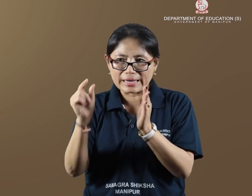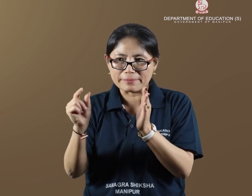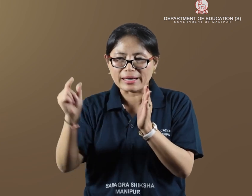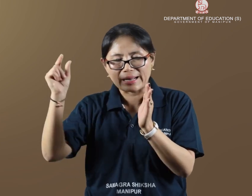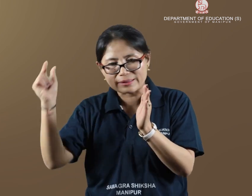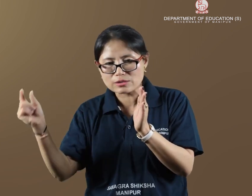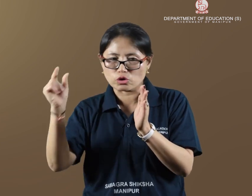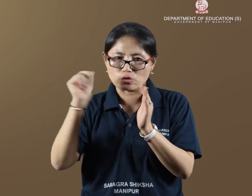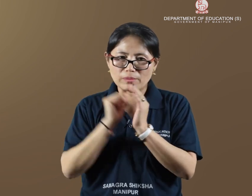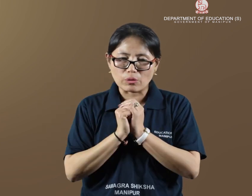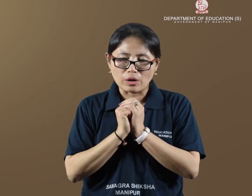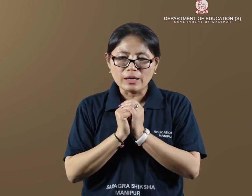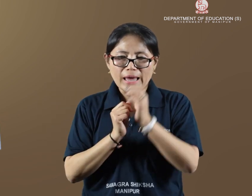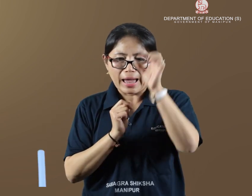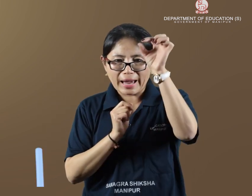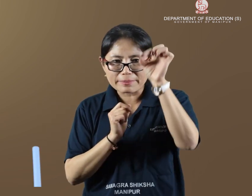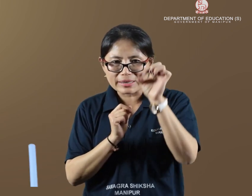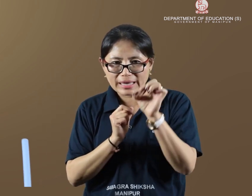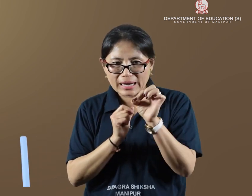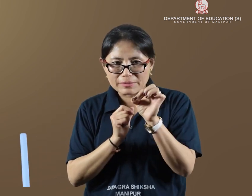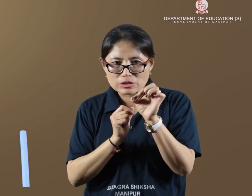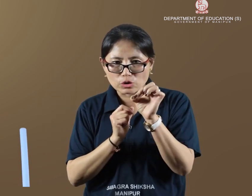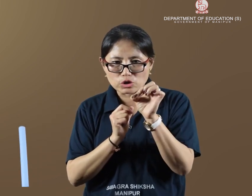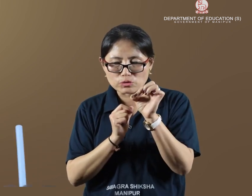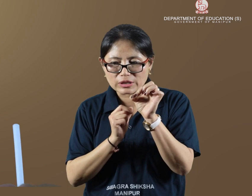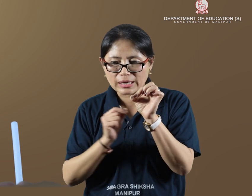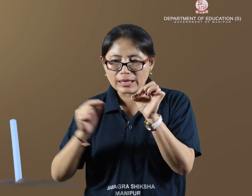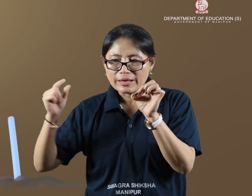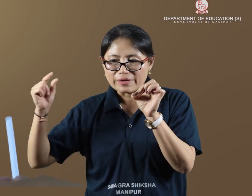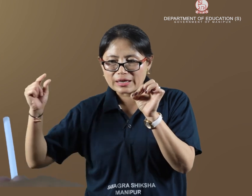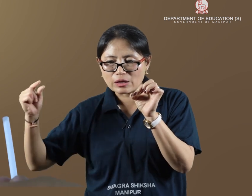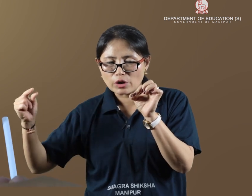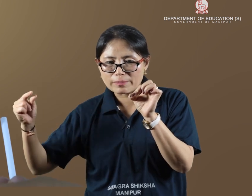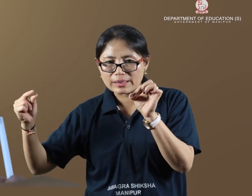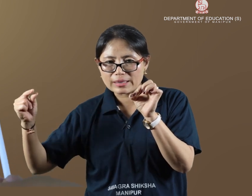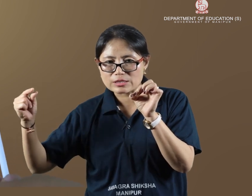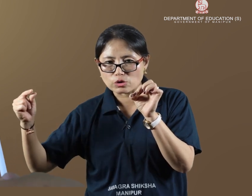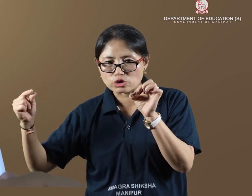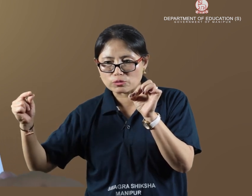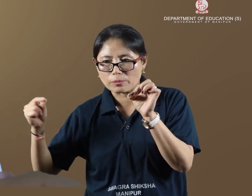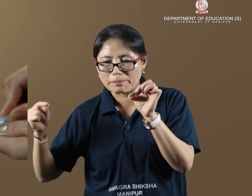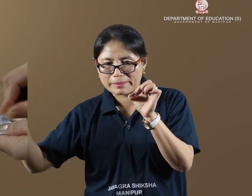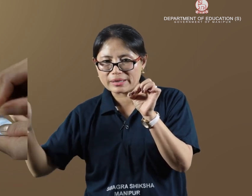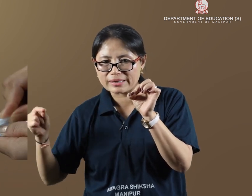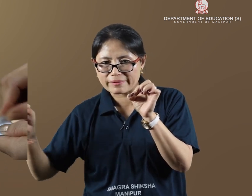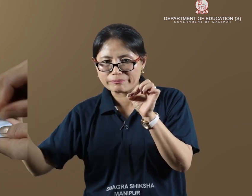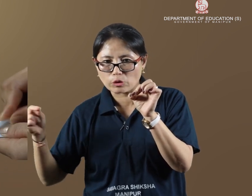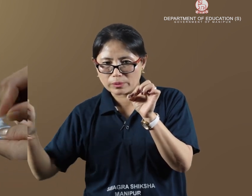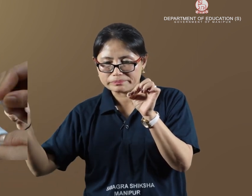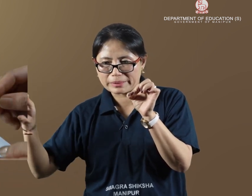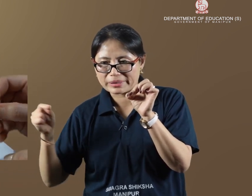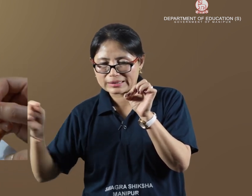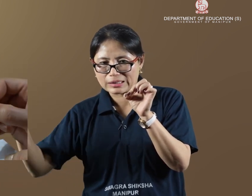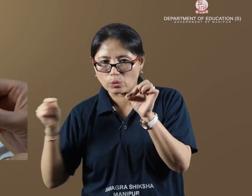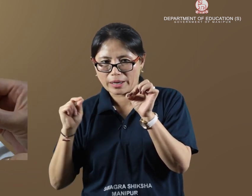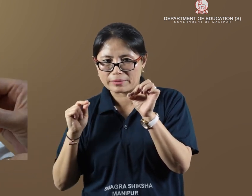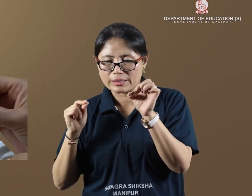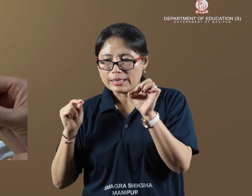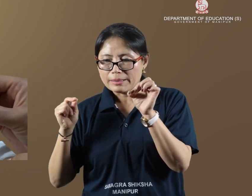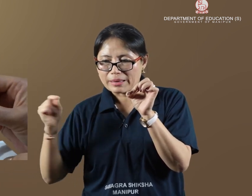Manaba another straw tube lau ro. Hai riba yali ba straw tube to da. Nanga lau riba straw tube to paper da rub to paper da ta o hai bani. Paper